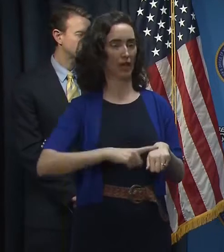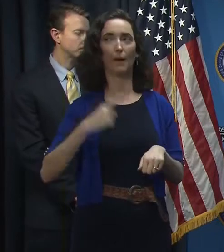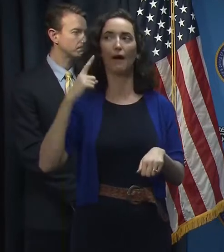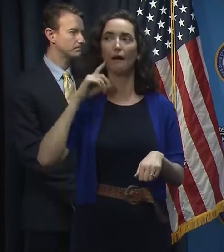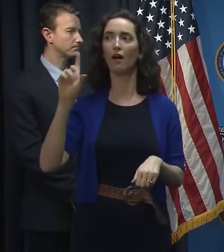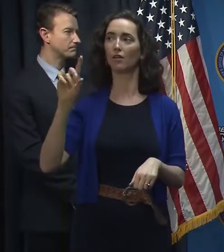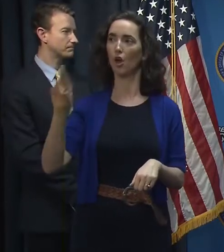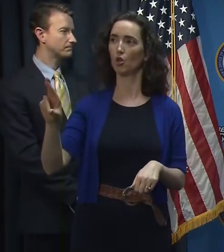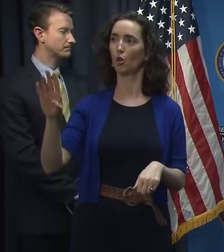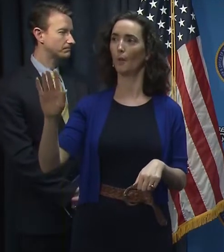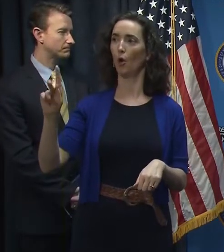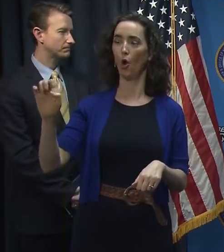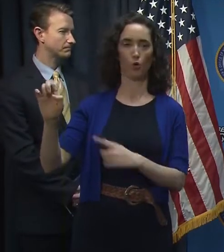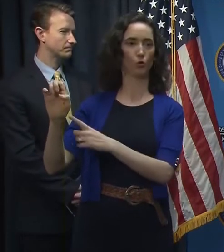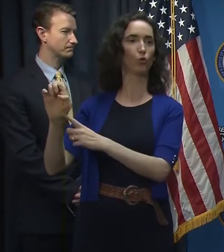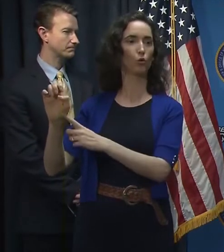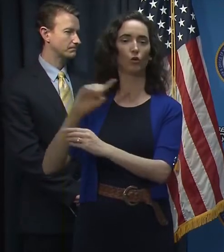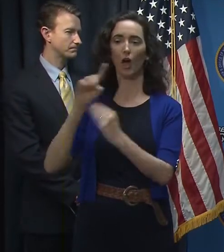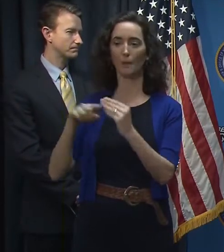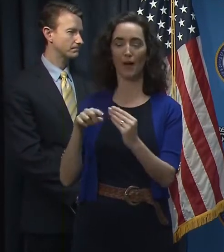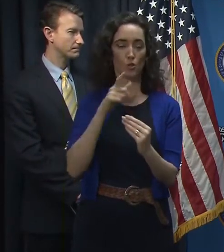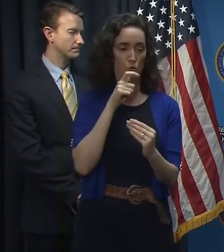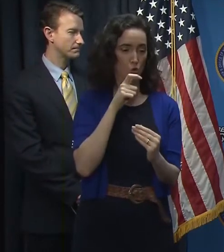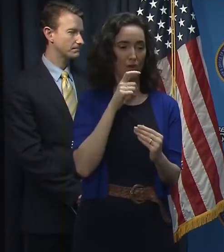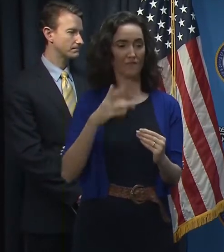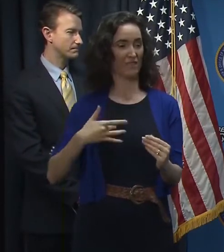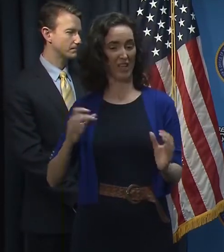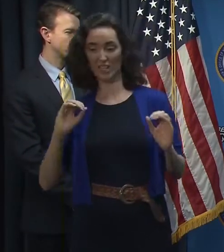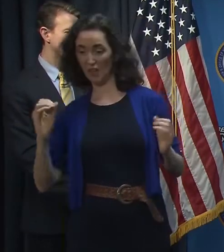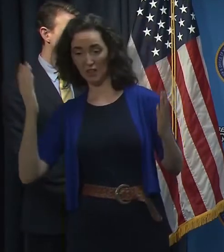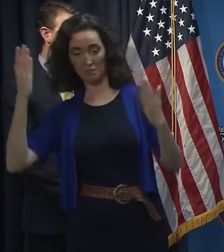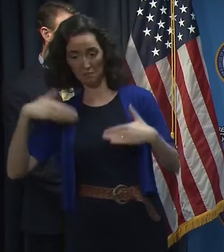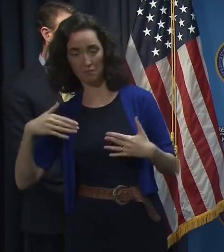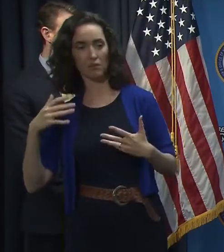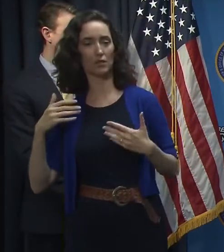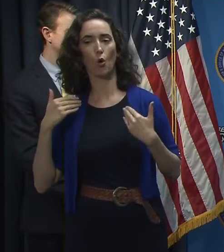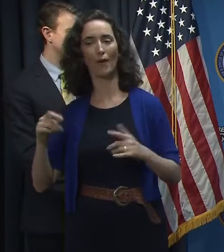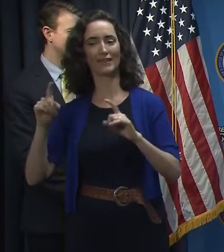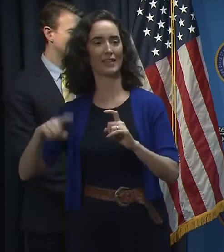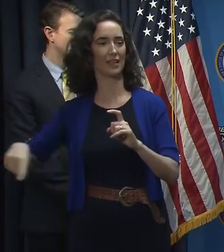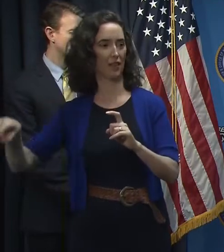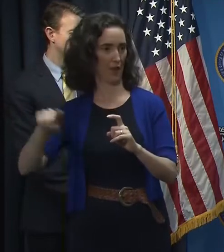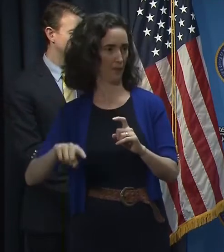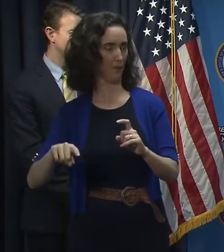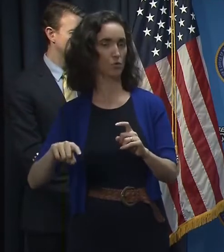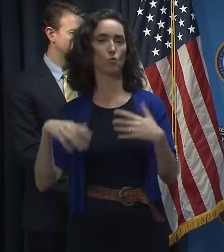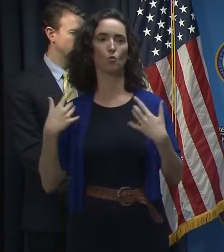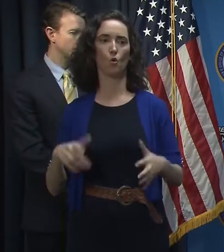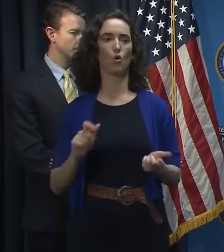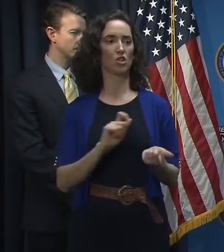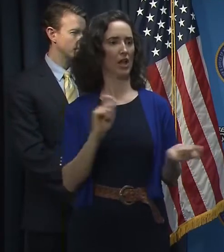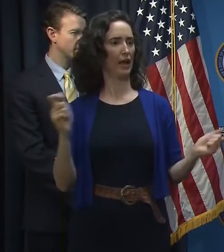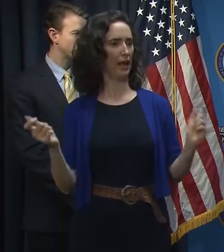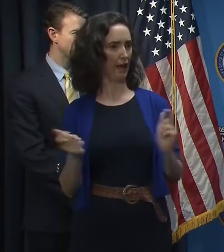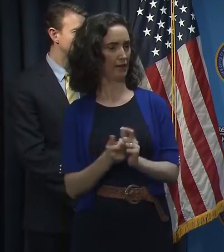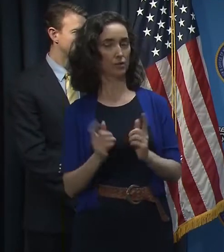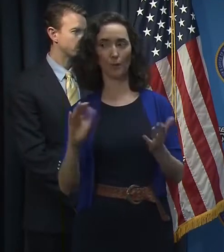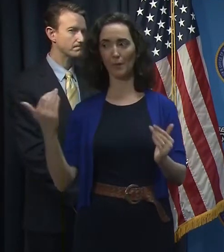talking about moving testing to those who are asymptomatic. And so that represents a pretty big change in what we've been